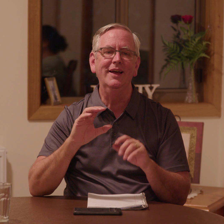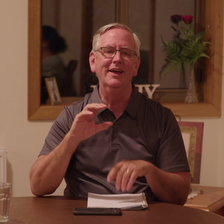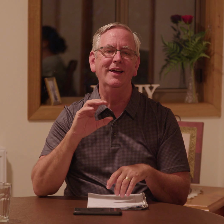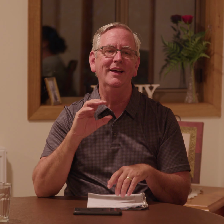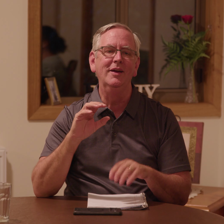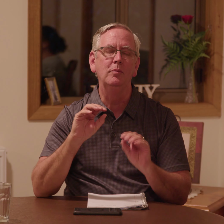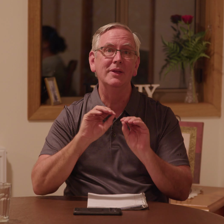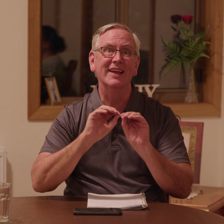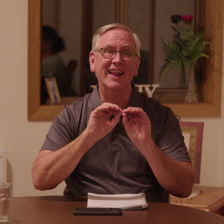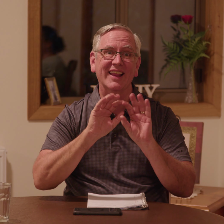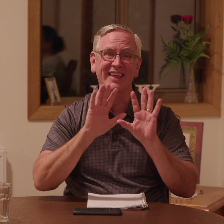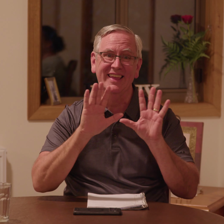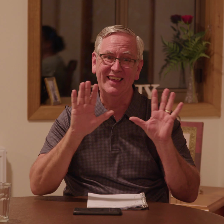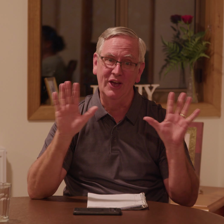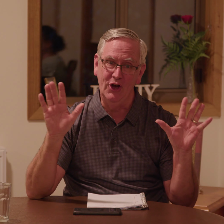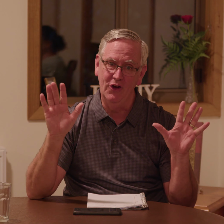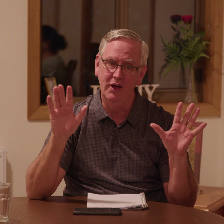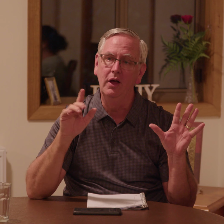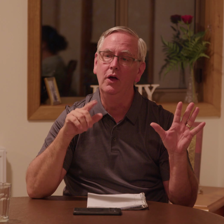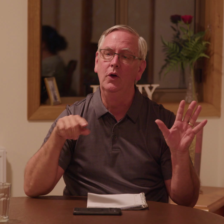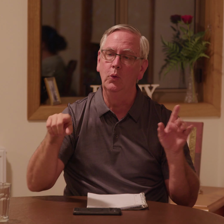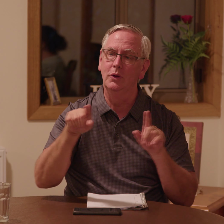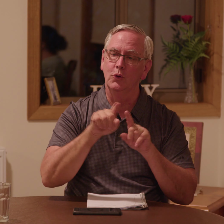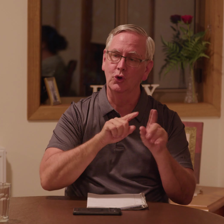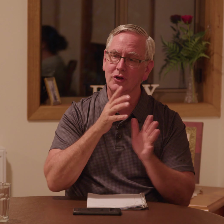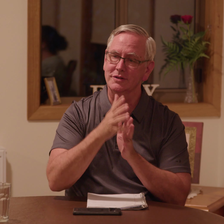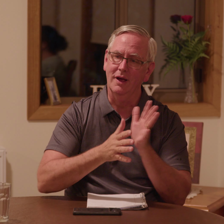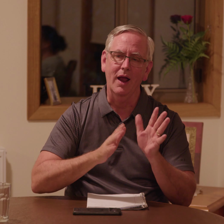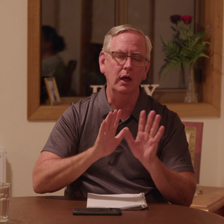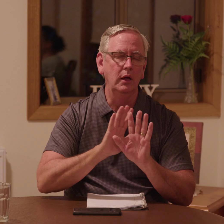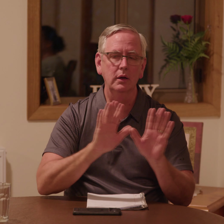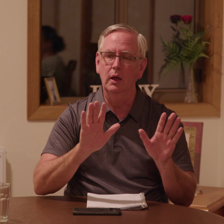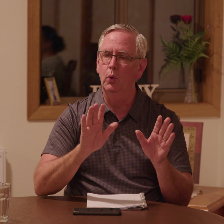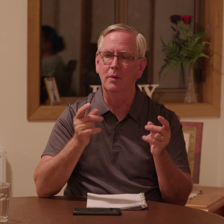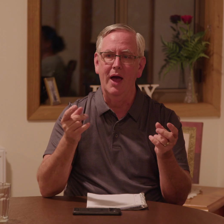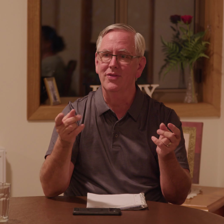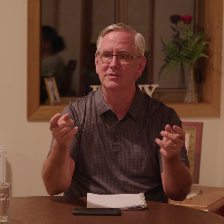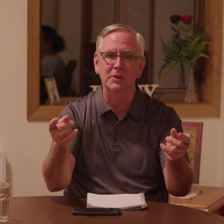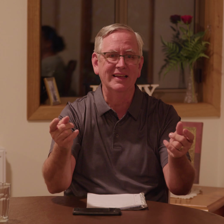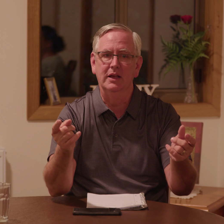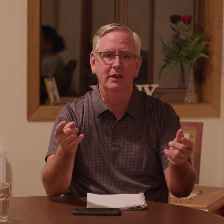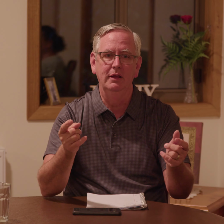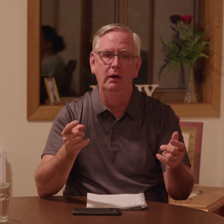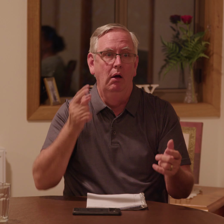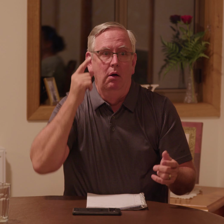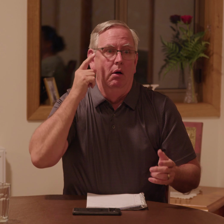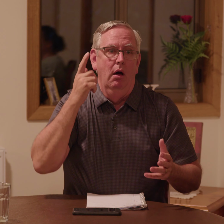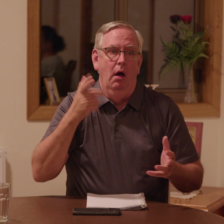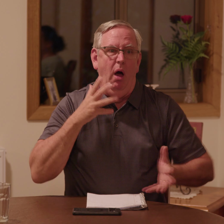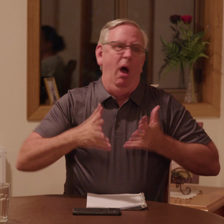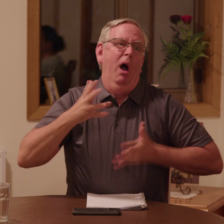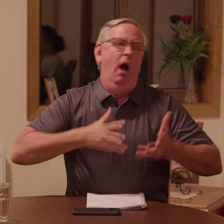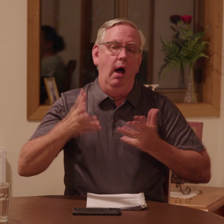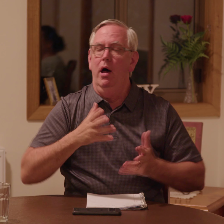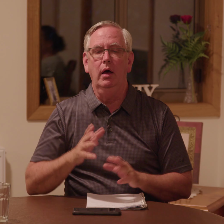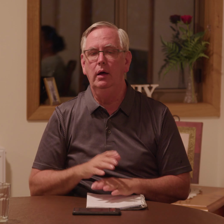got to be precise. You want to be very clear. When you learn signs, don't worry about speed. It's not